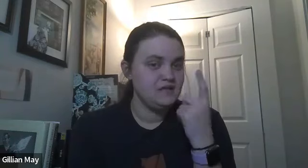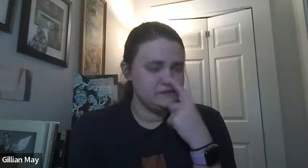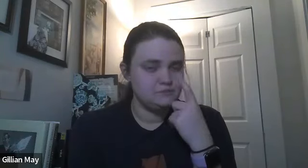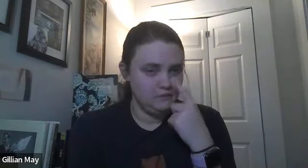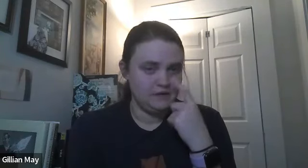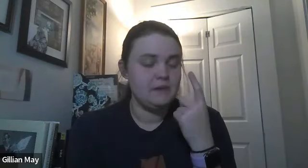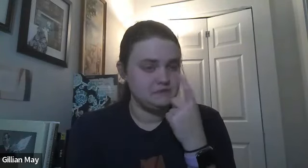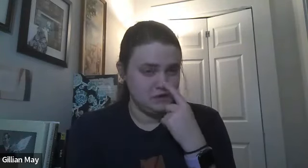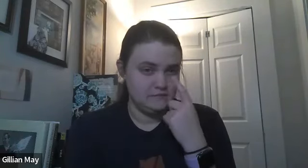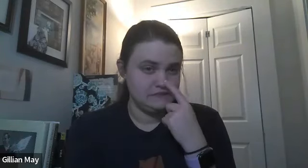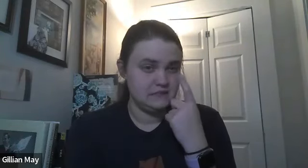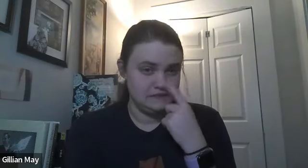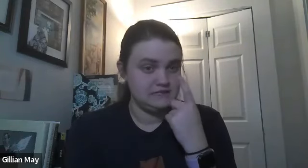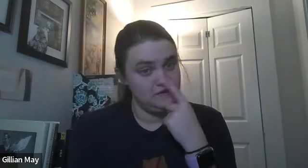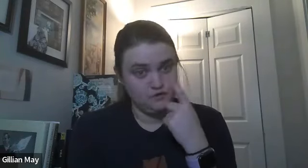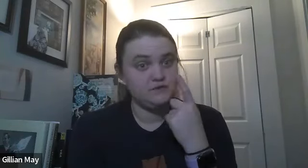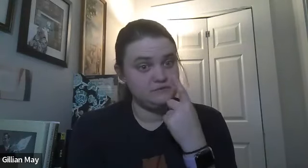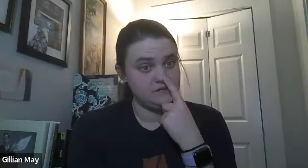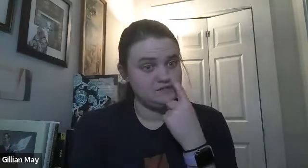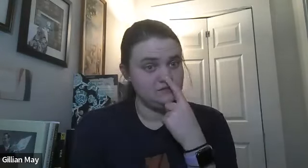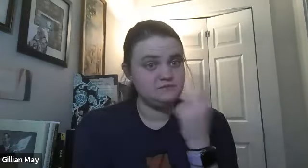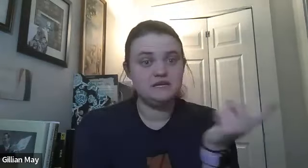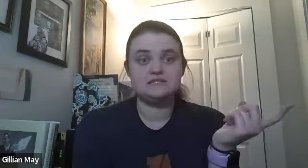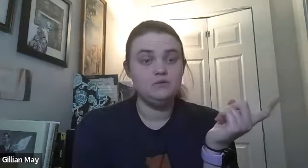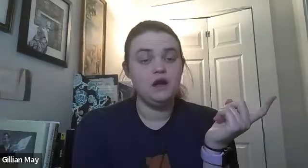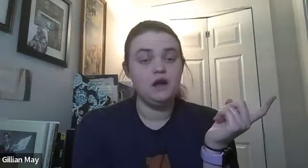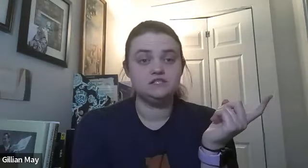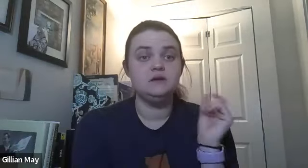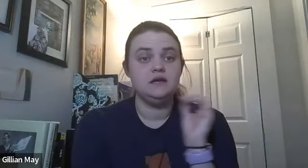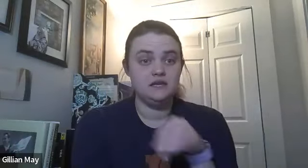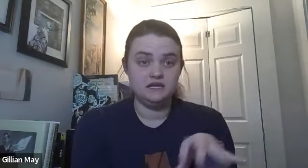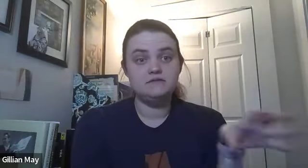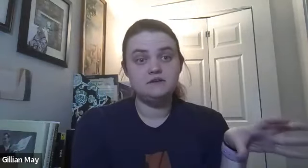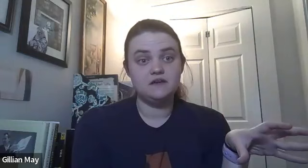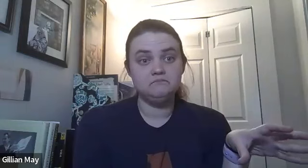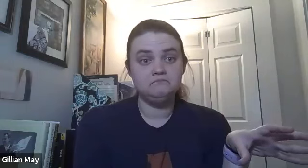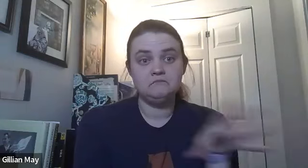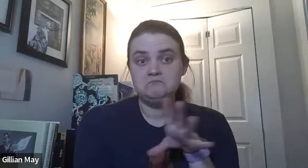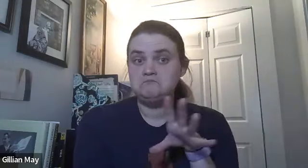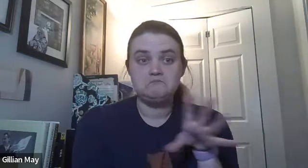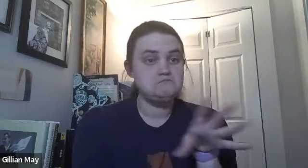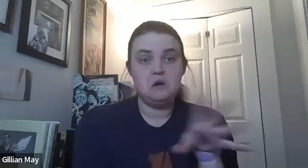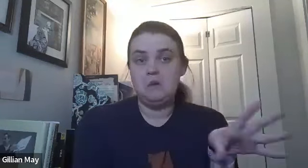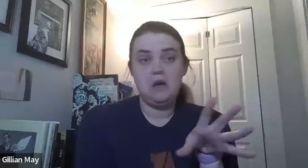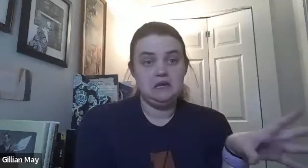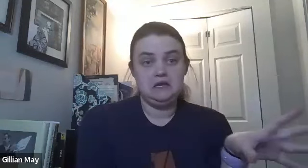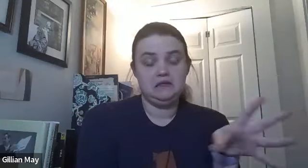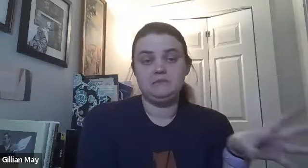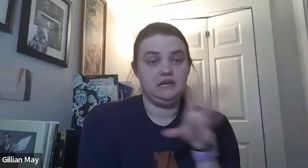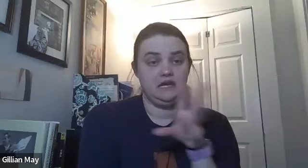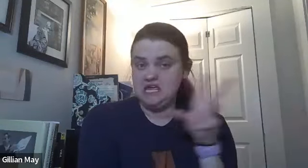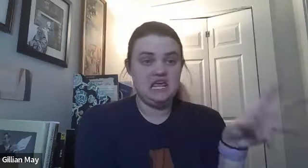This is probably one of my most common signs ever with my students because they will ask you and in everything about,